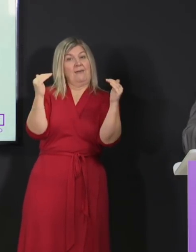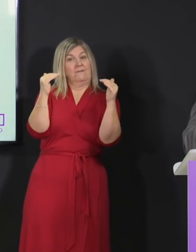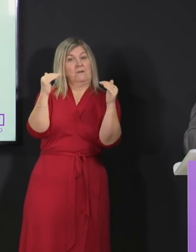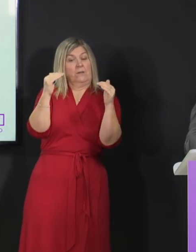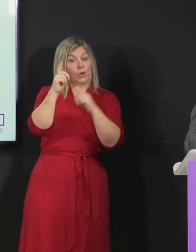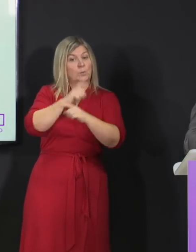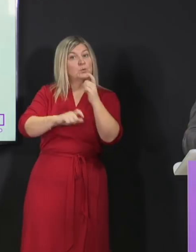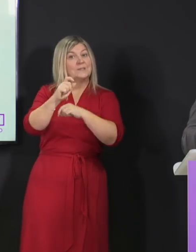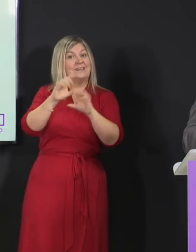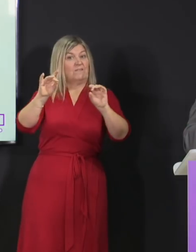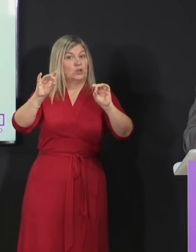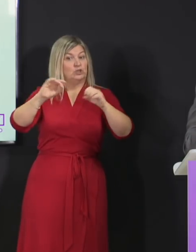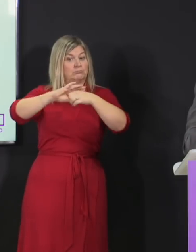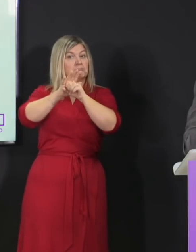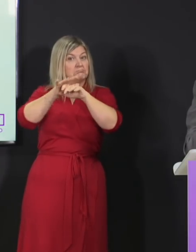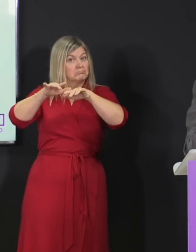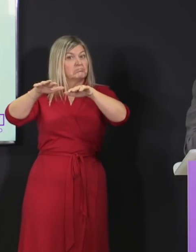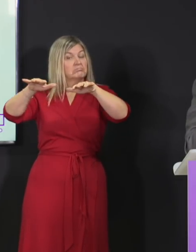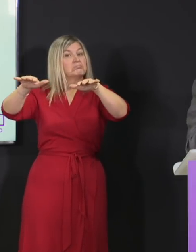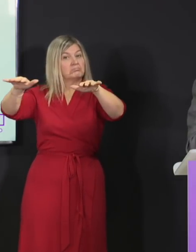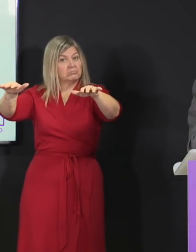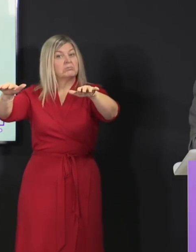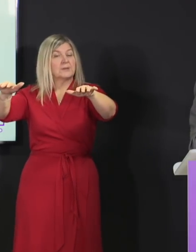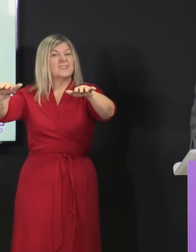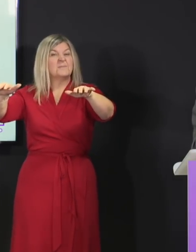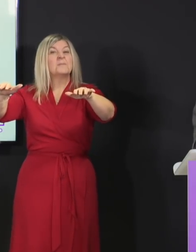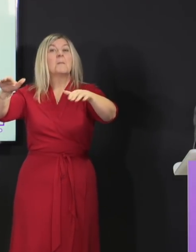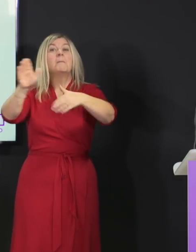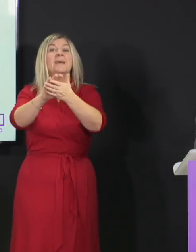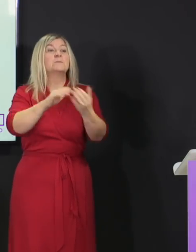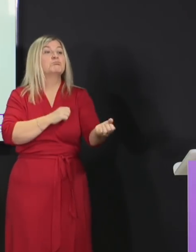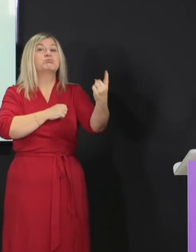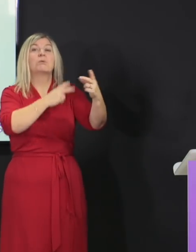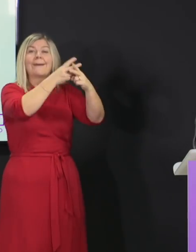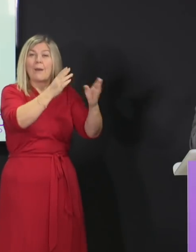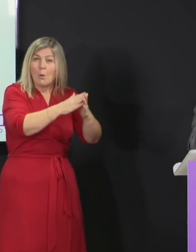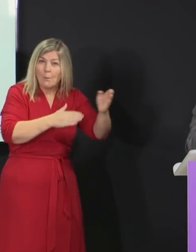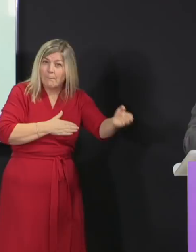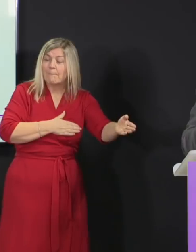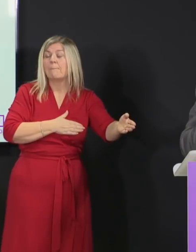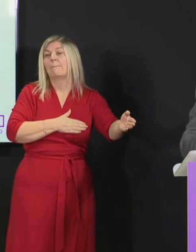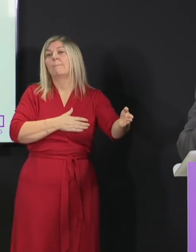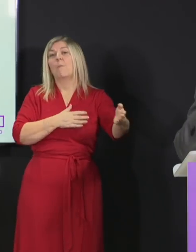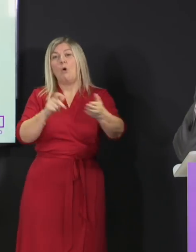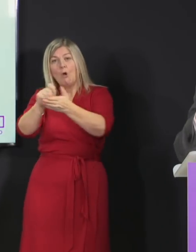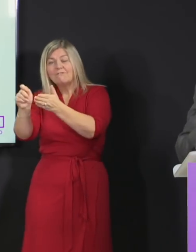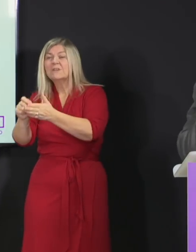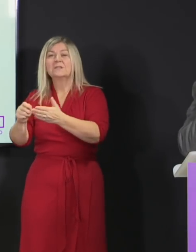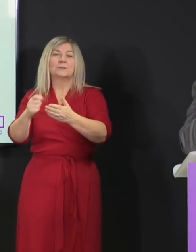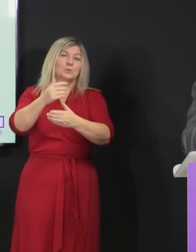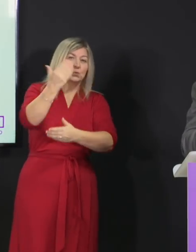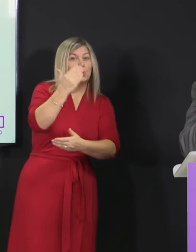community infection, then it's far more likely you'll get these type of outbreaks either in care homes, workplaces and schools or